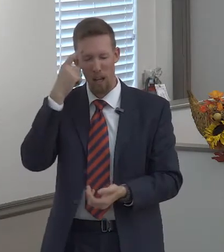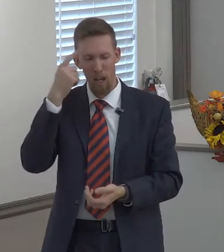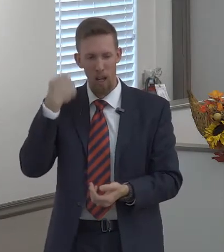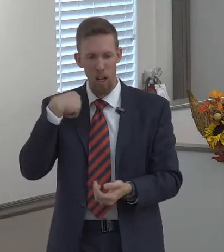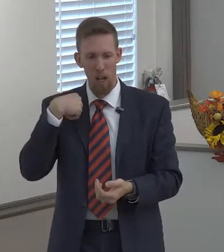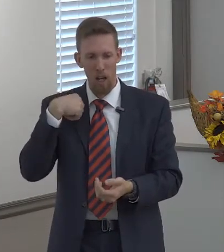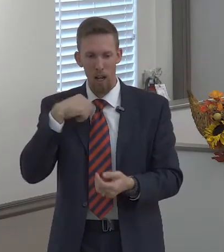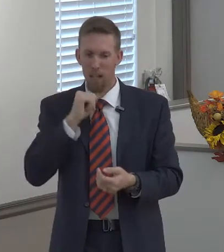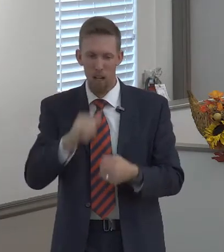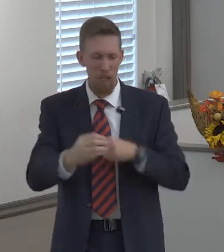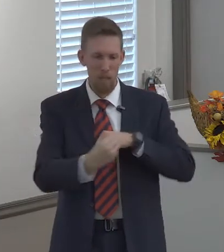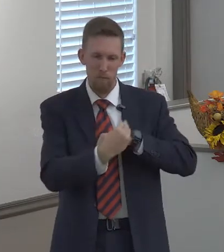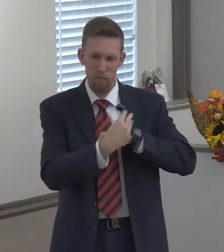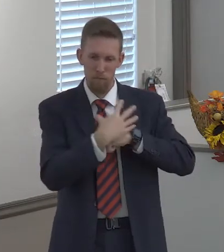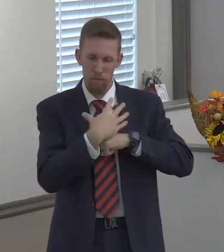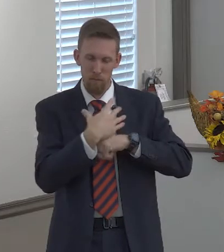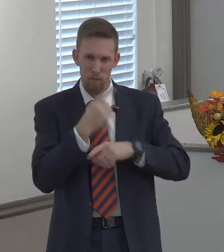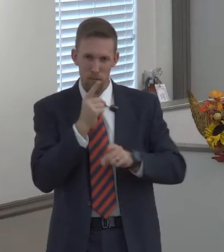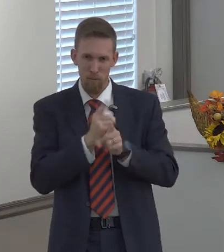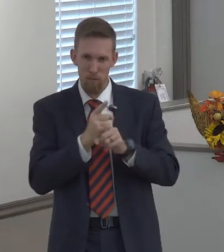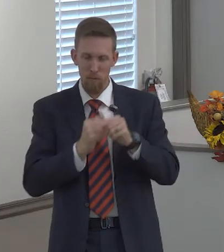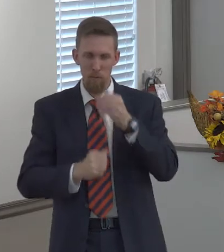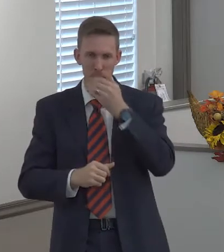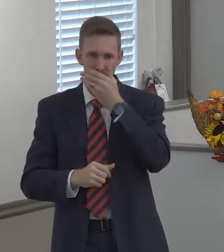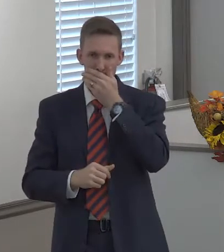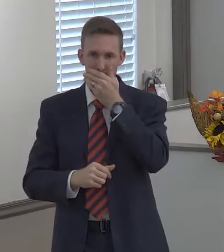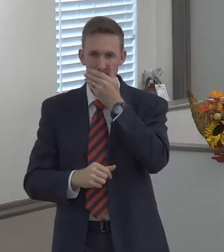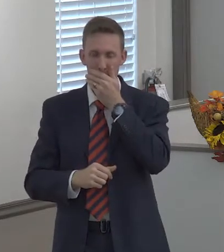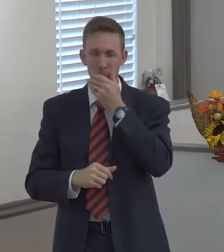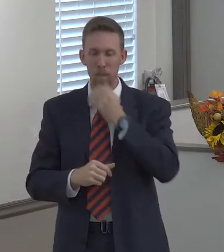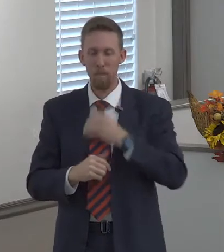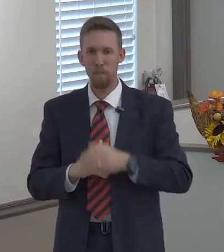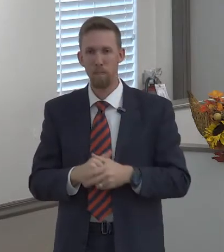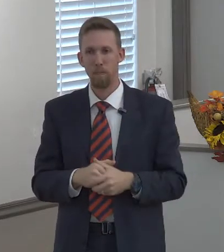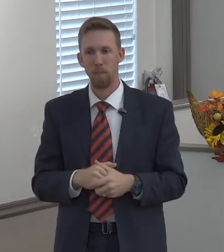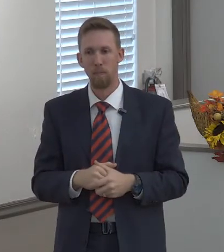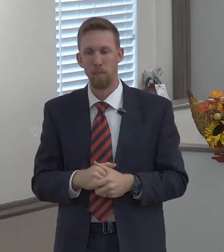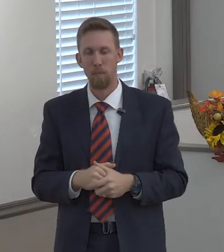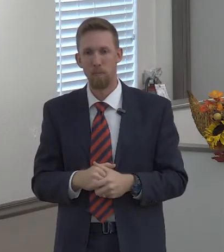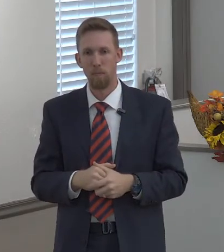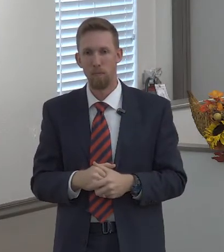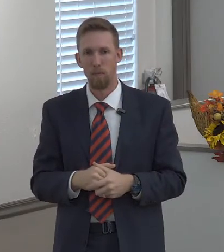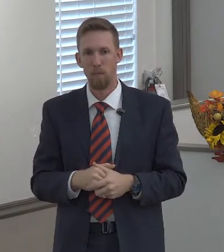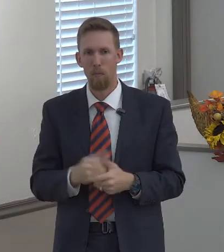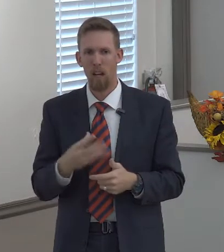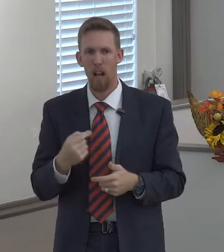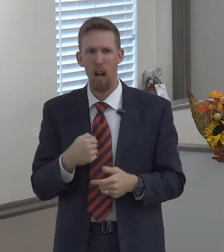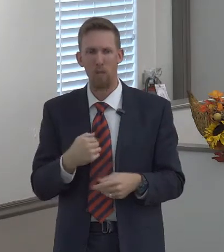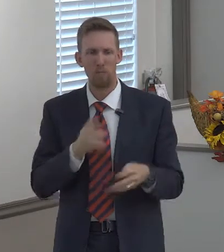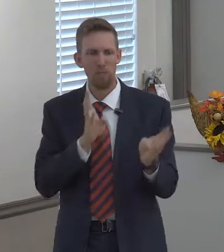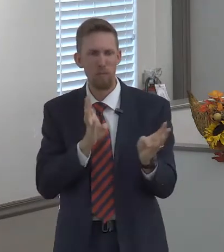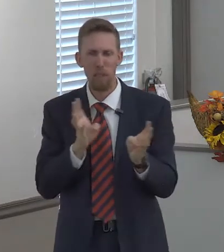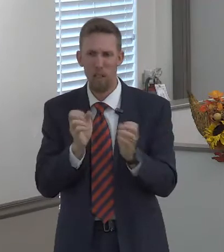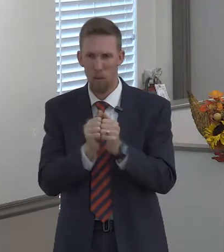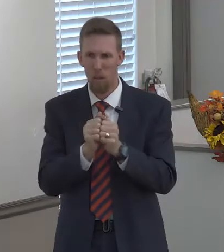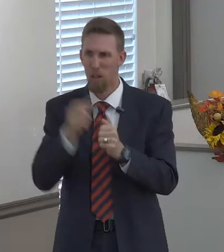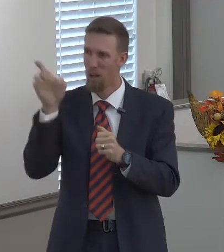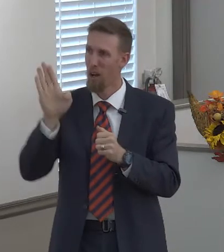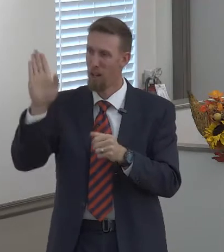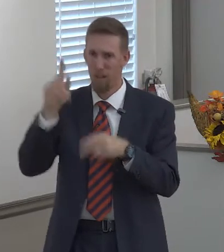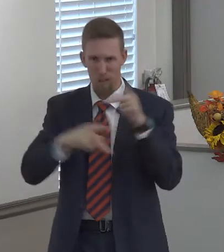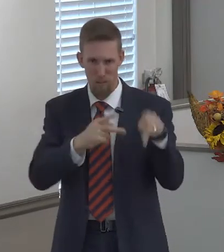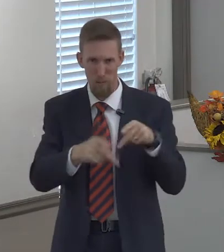And unless we lose America to the communists, we're going to have Thanksgiving next year until the Lord